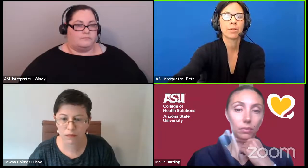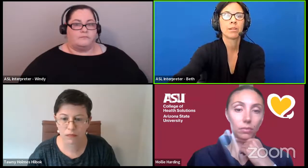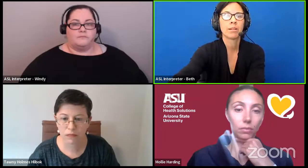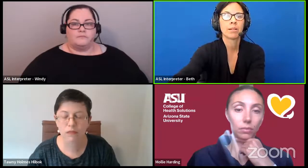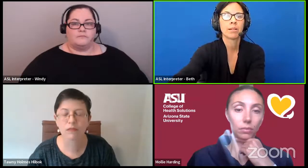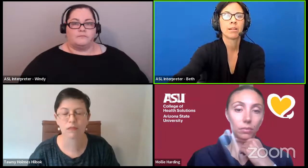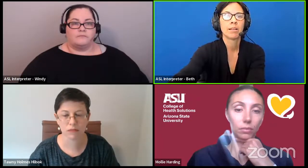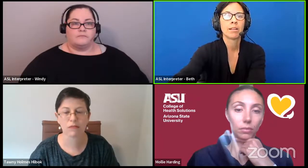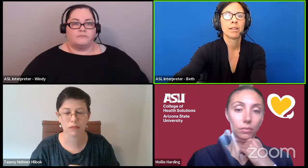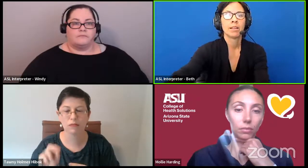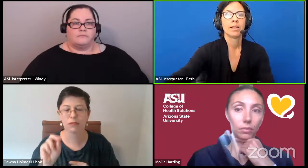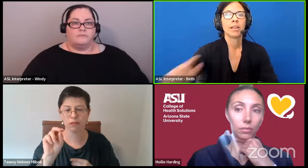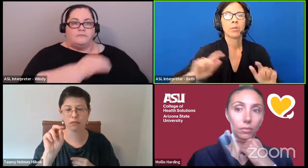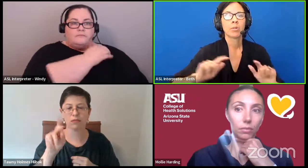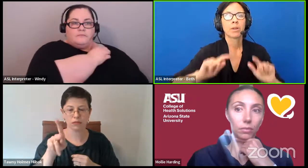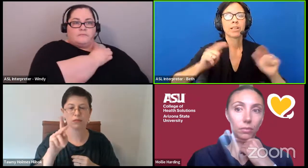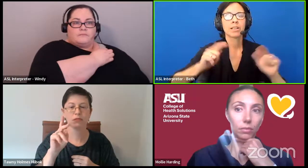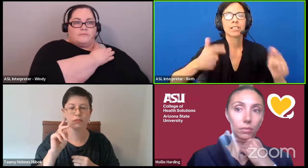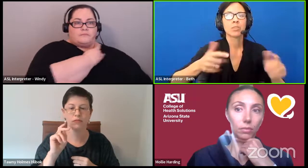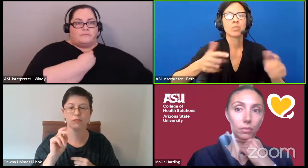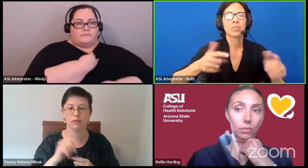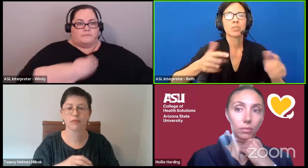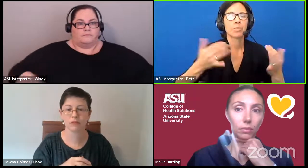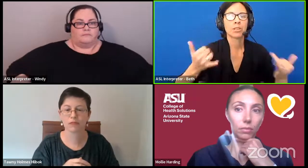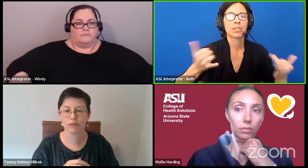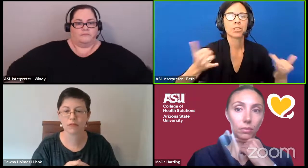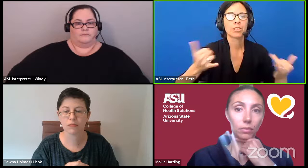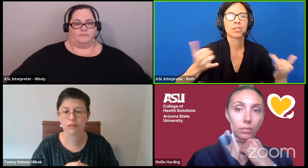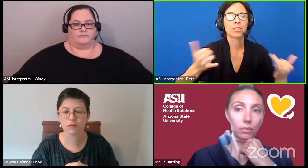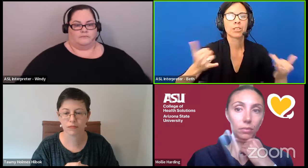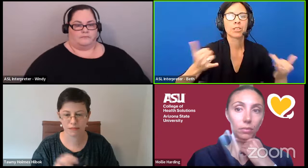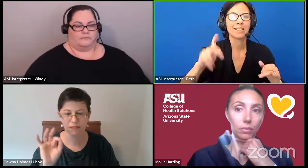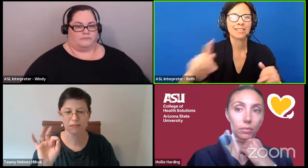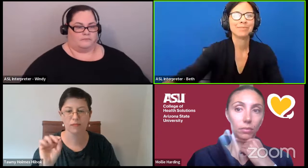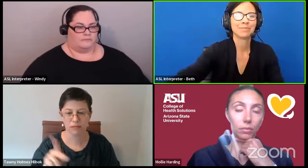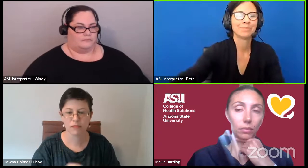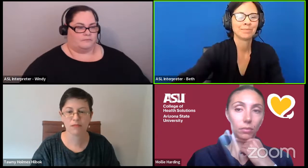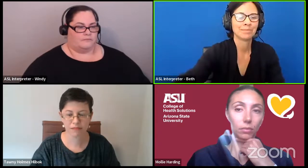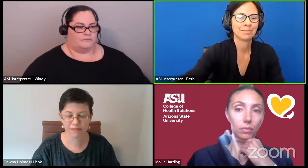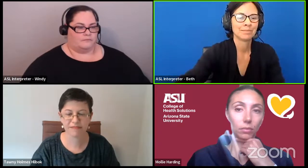help? And we're going to switch interpreters now to the